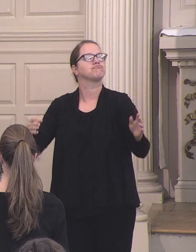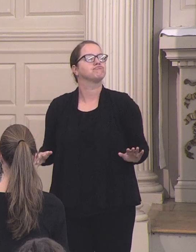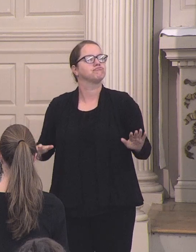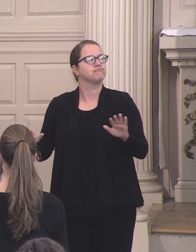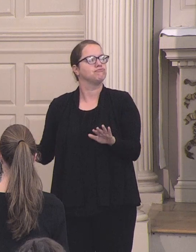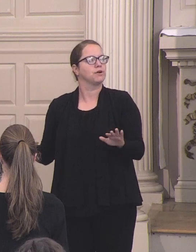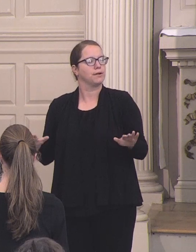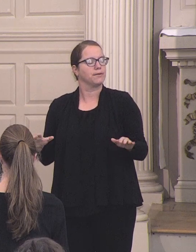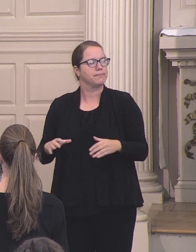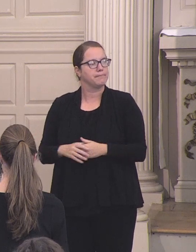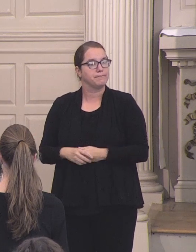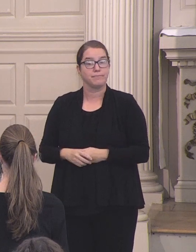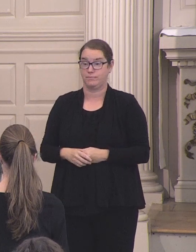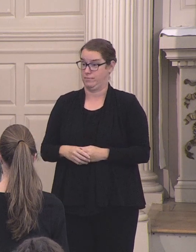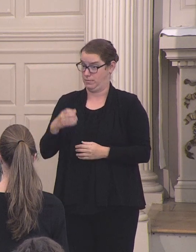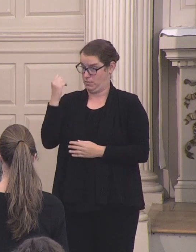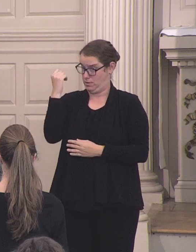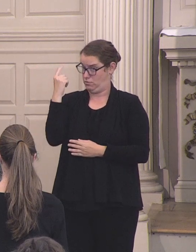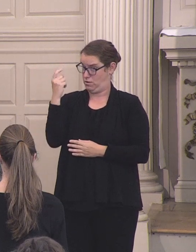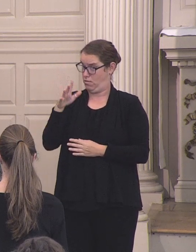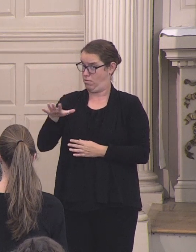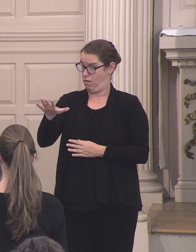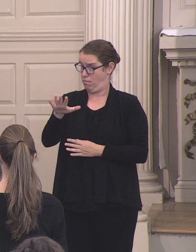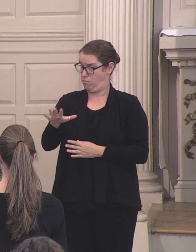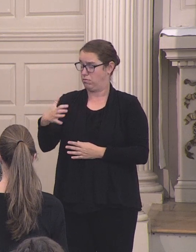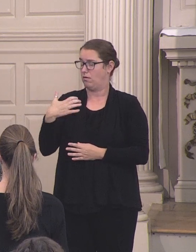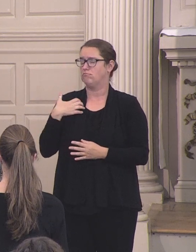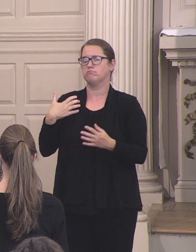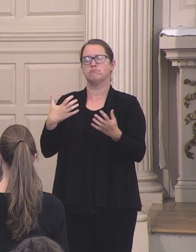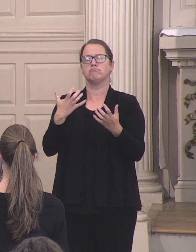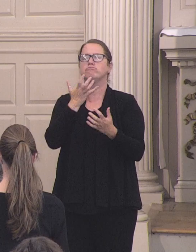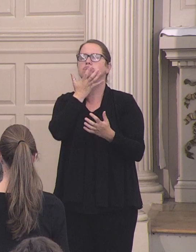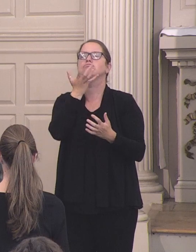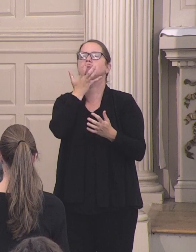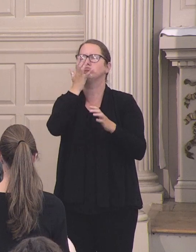Now there was a great deal of grass in that place.